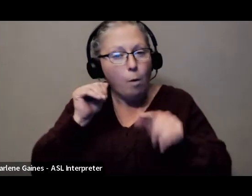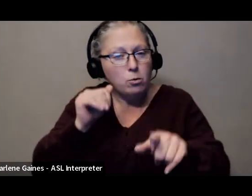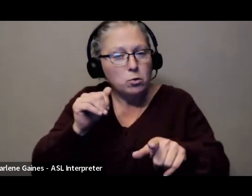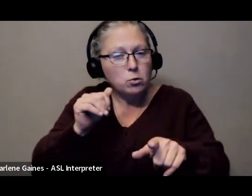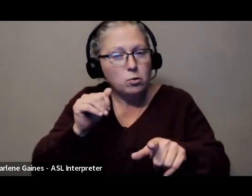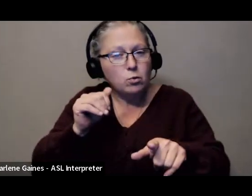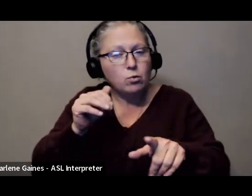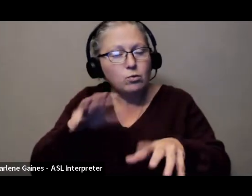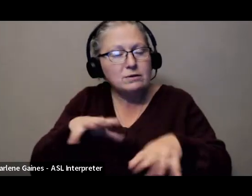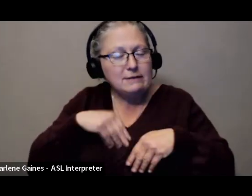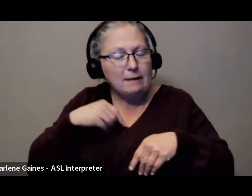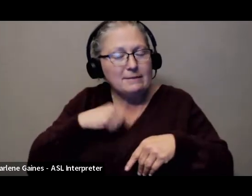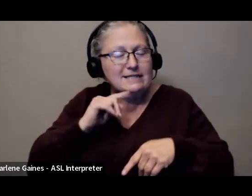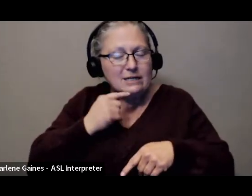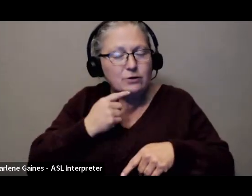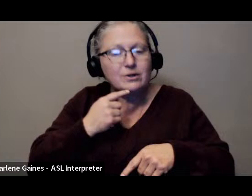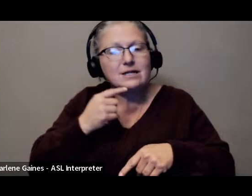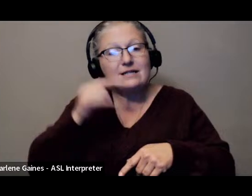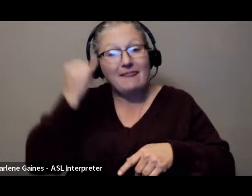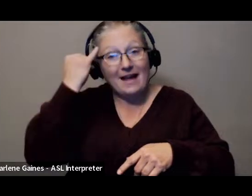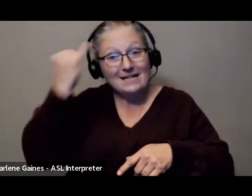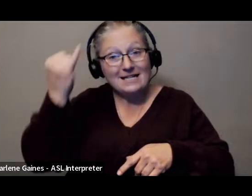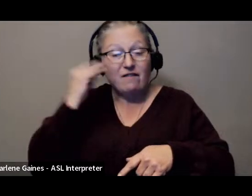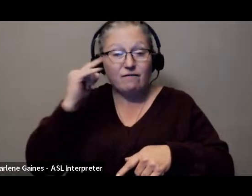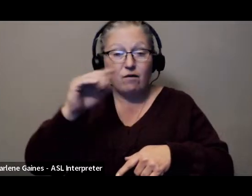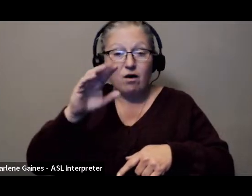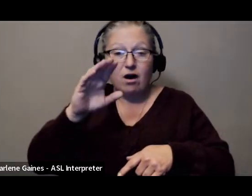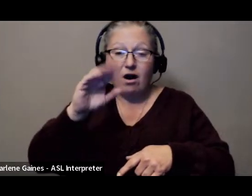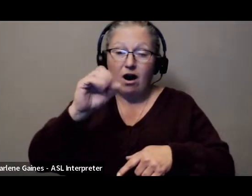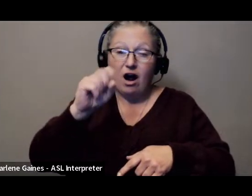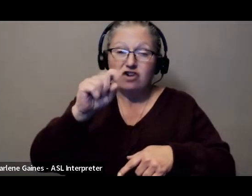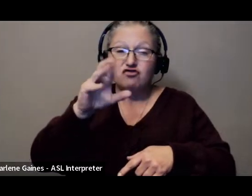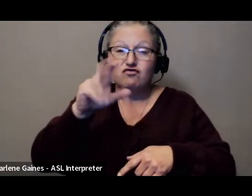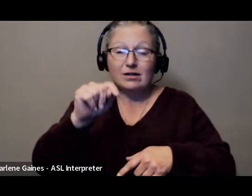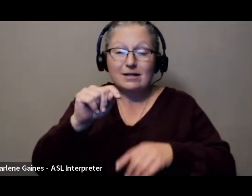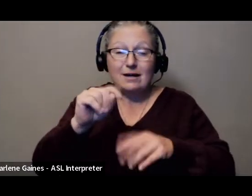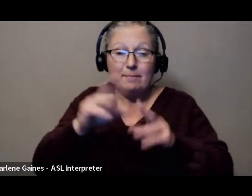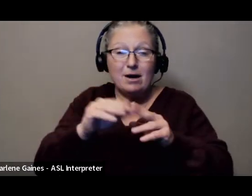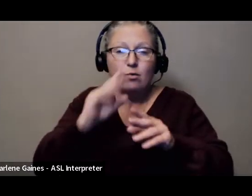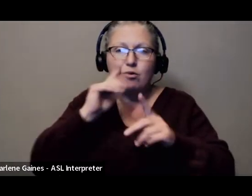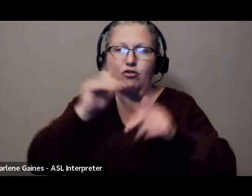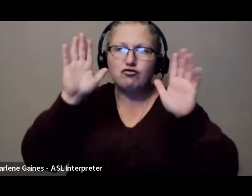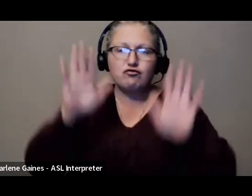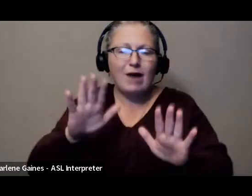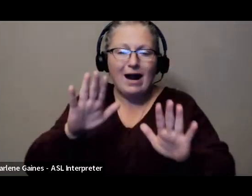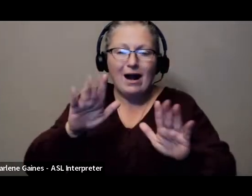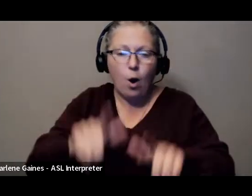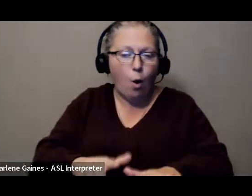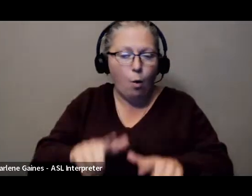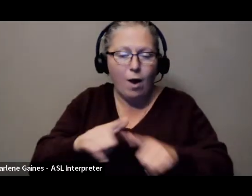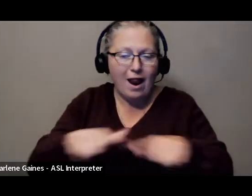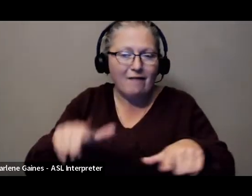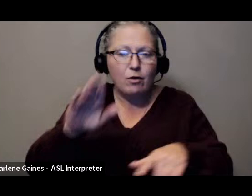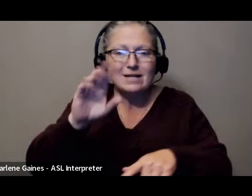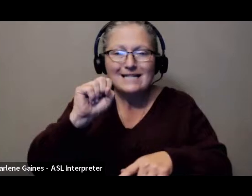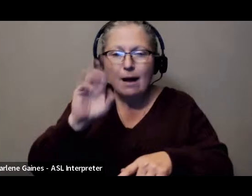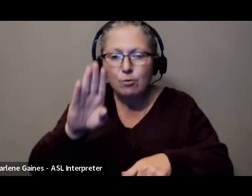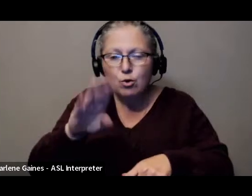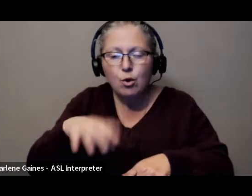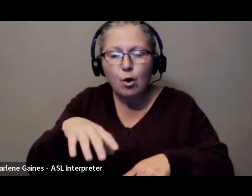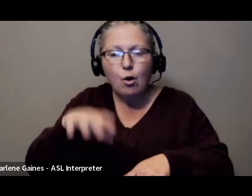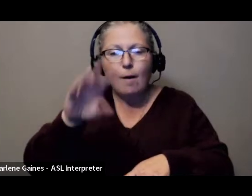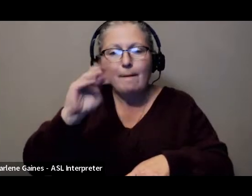take me very seriously on this. This idea of constructing meaning would be great at the lower levels. In fact, I think San Bruno Park,